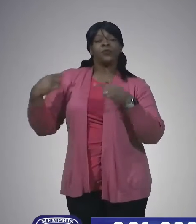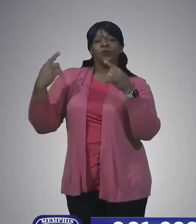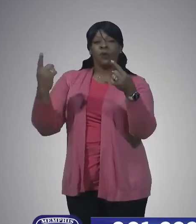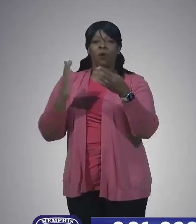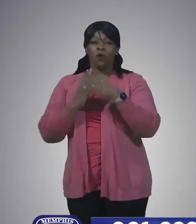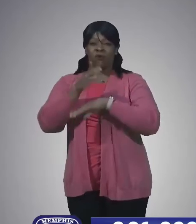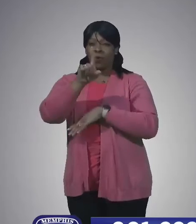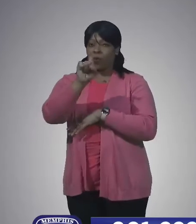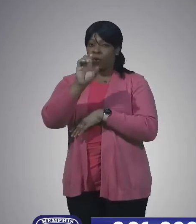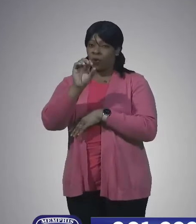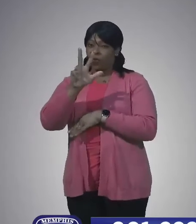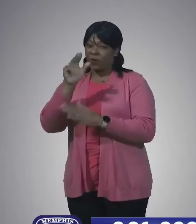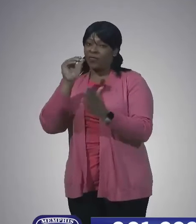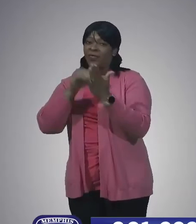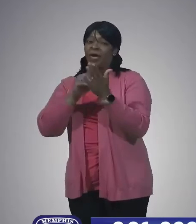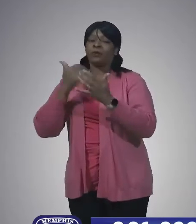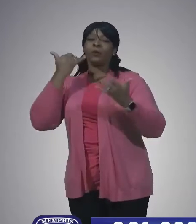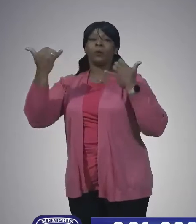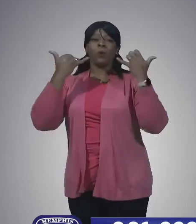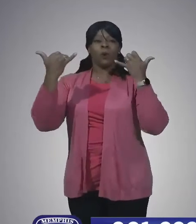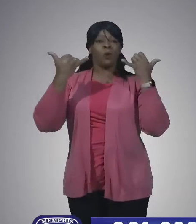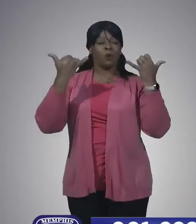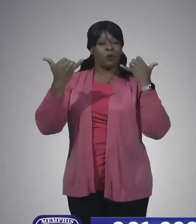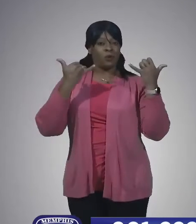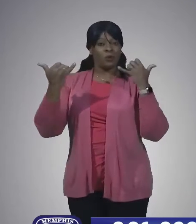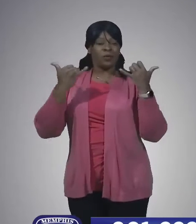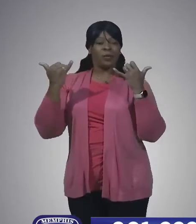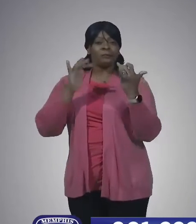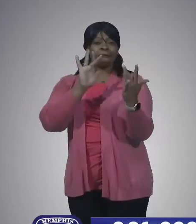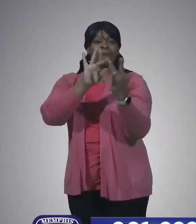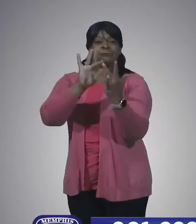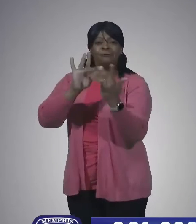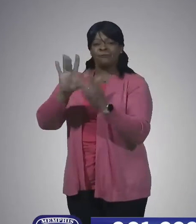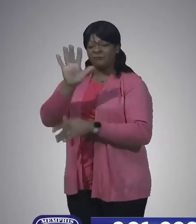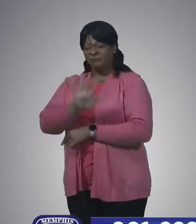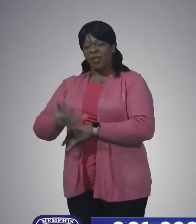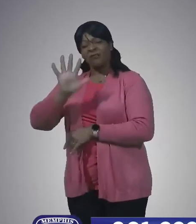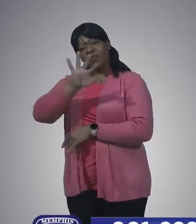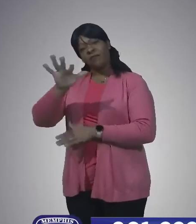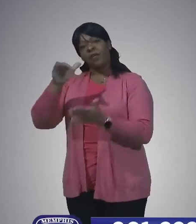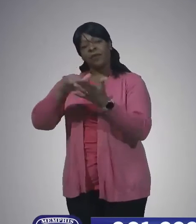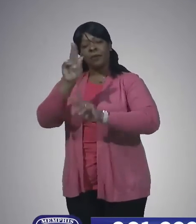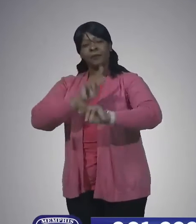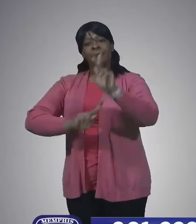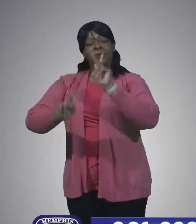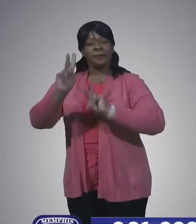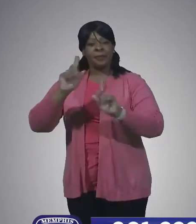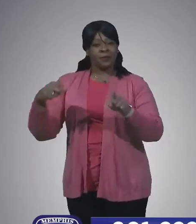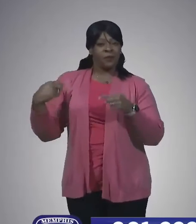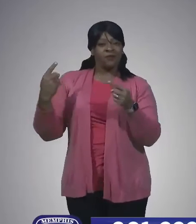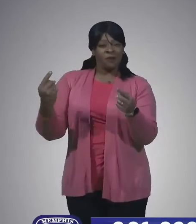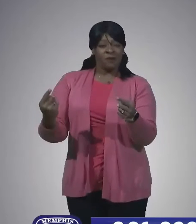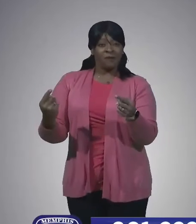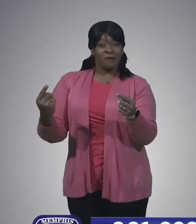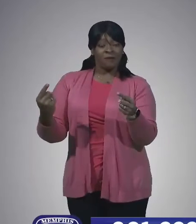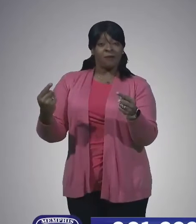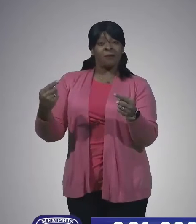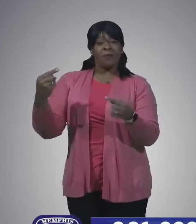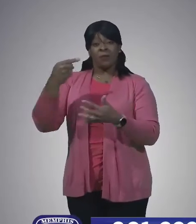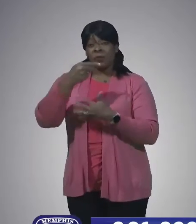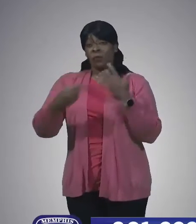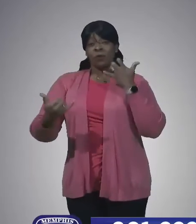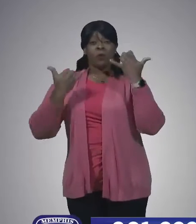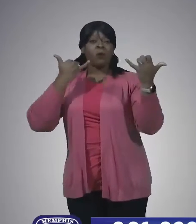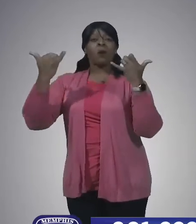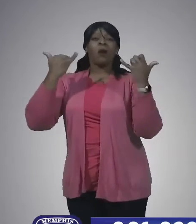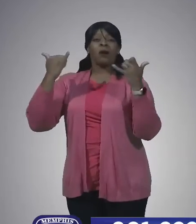over 103,000 calls and reaching right at 55,000 people. So all of those calls are going